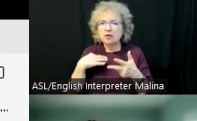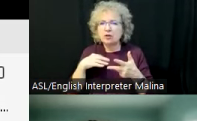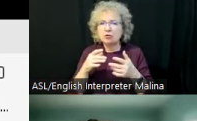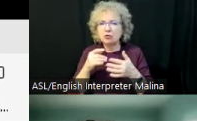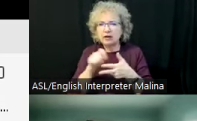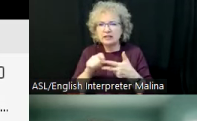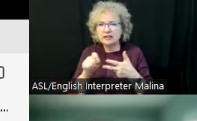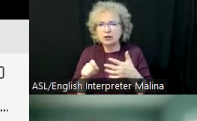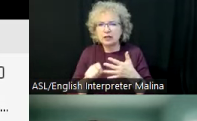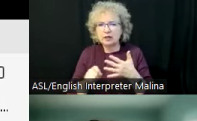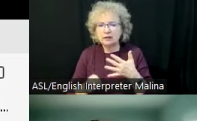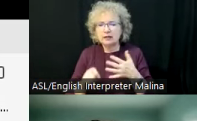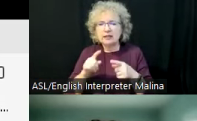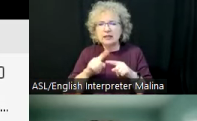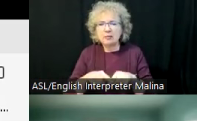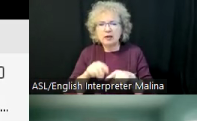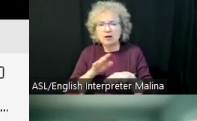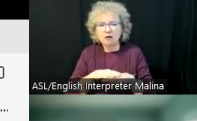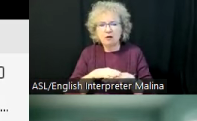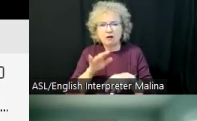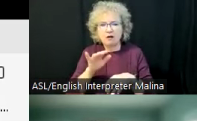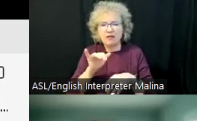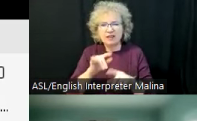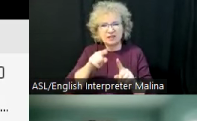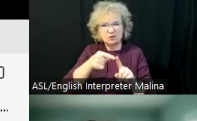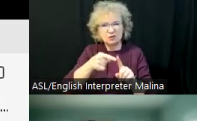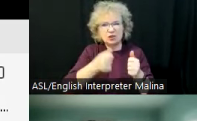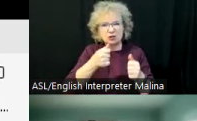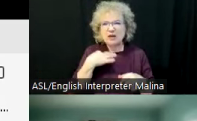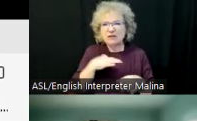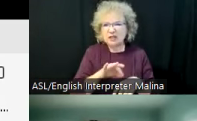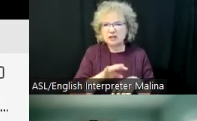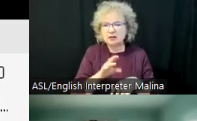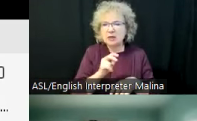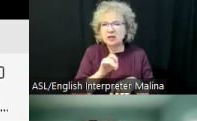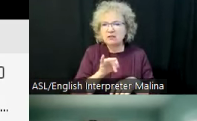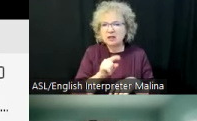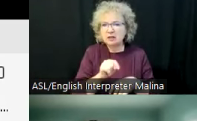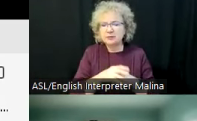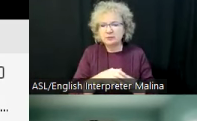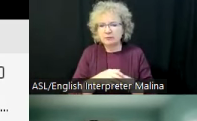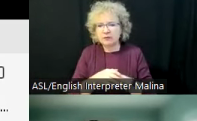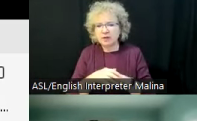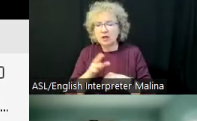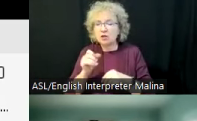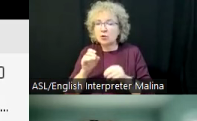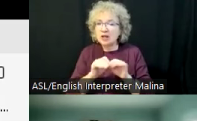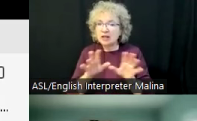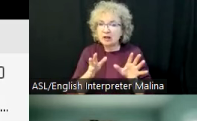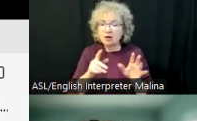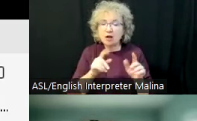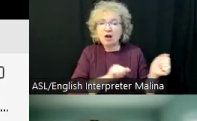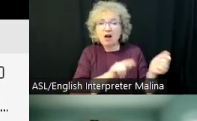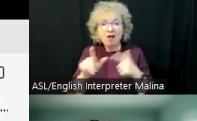depending on what the particular benefit is. So just to be really clear, this is not something that's available to all OHP